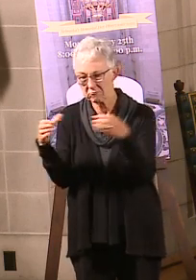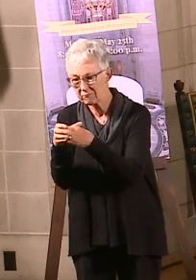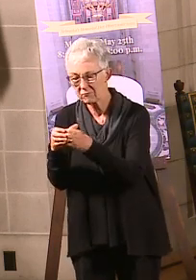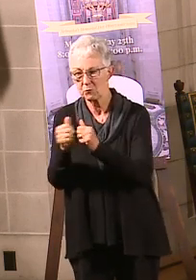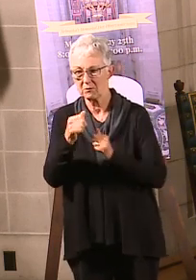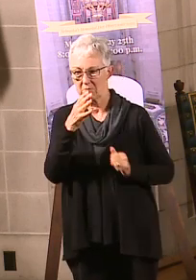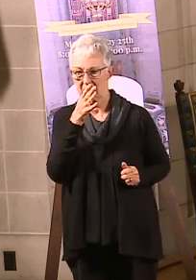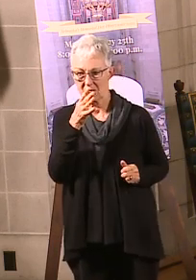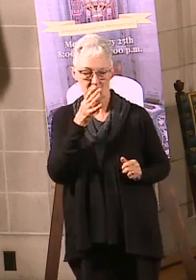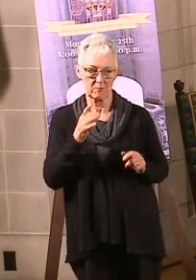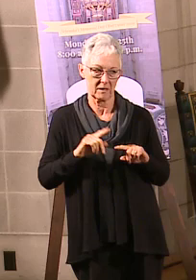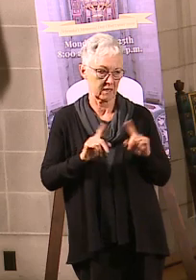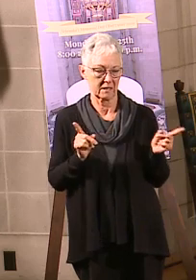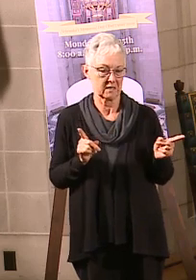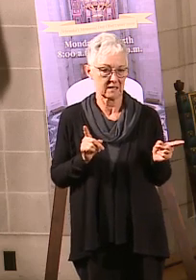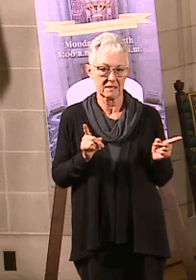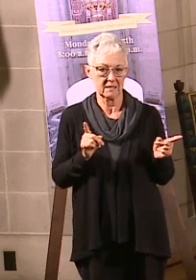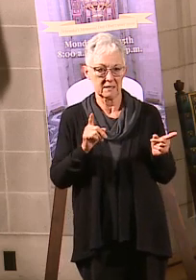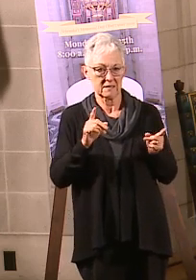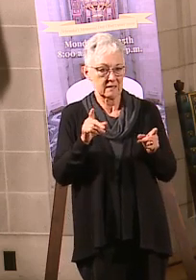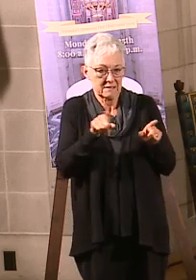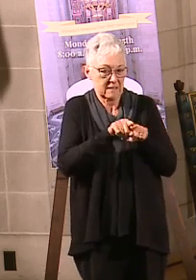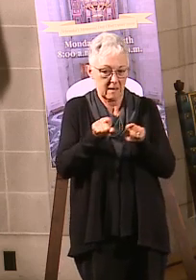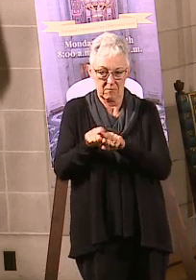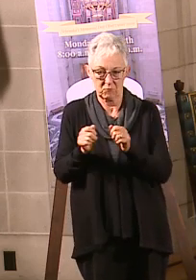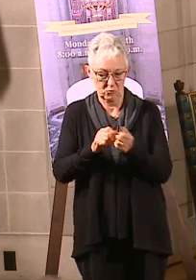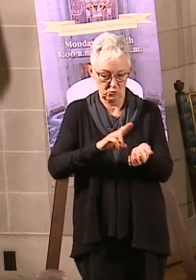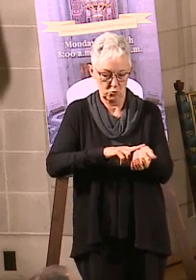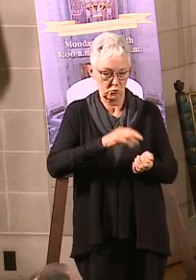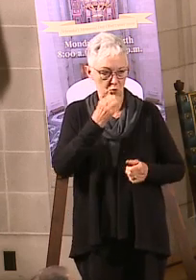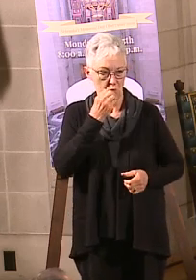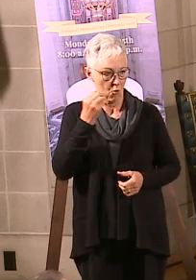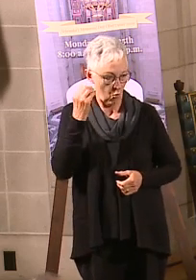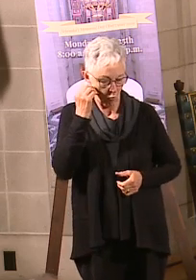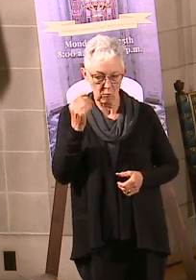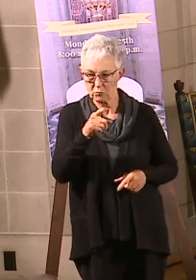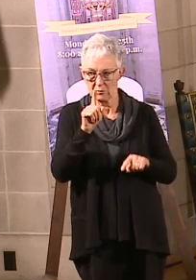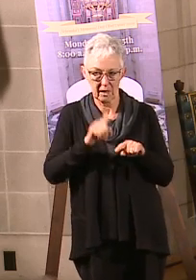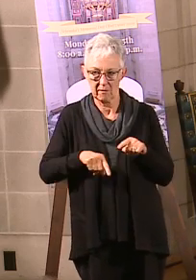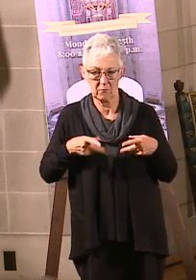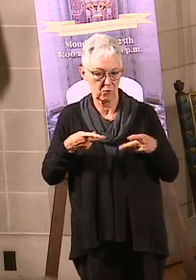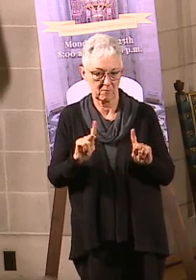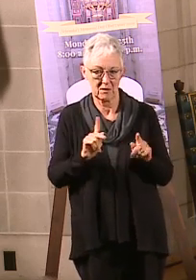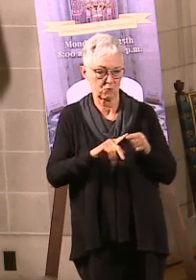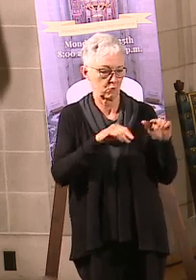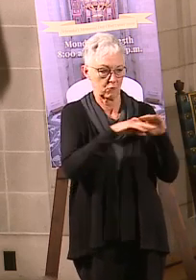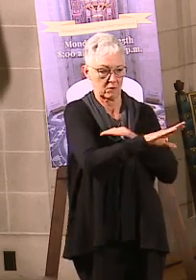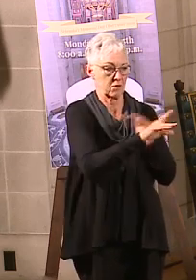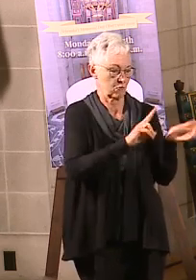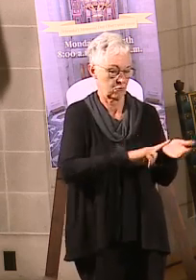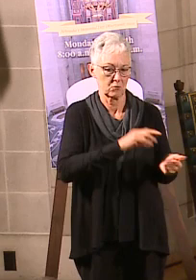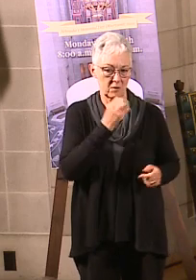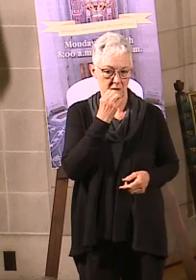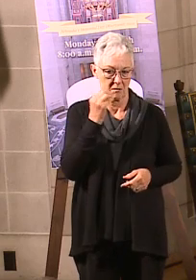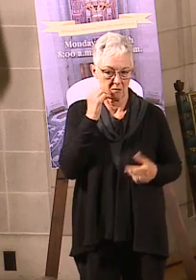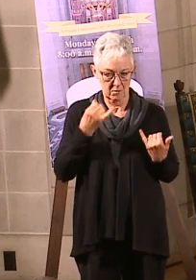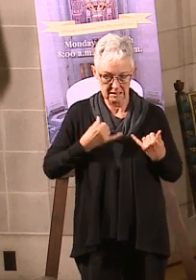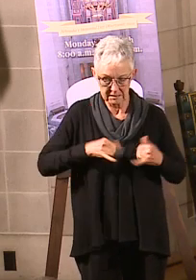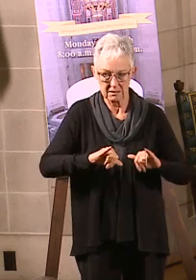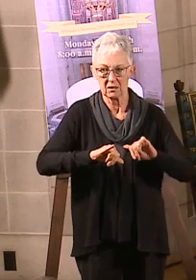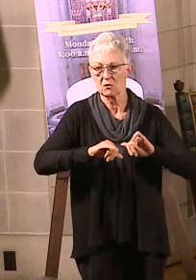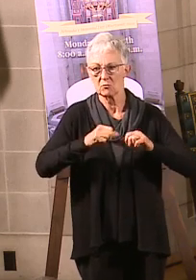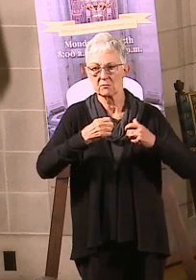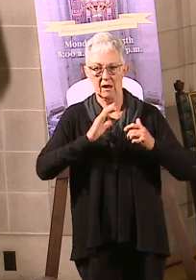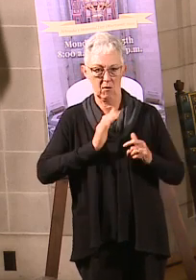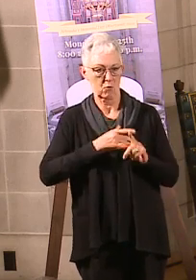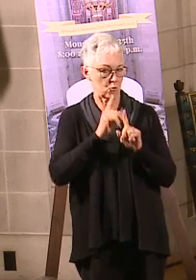weekend. Those facilities cannot allow the relatives in. I know you want to see your loved ones, but again, we're still trying to protect that